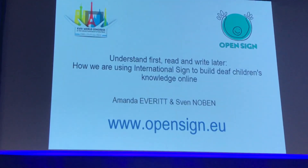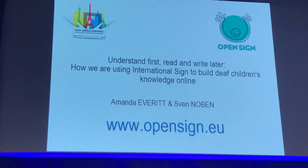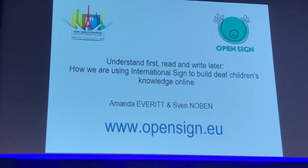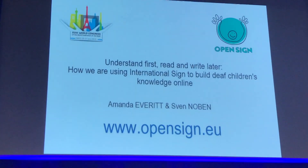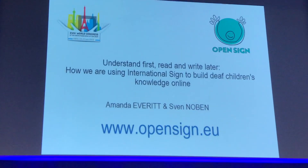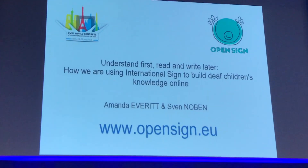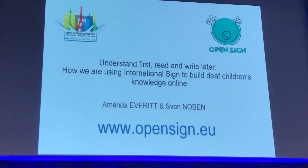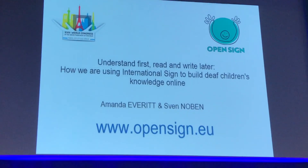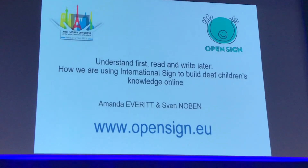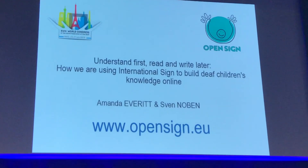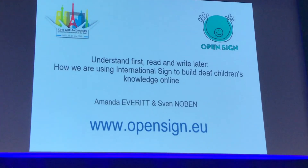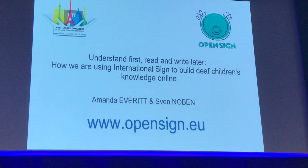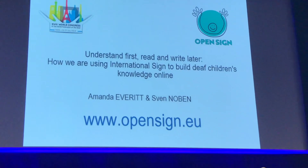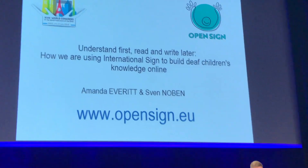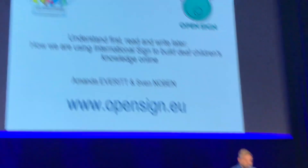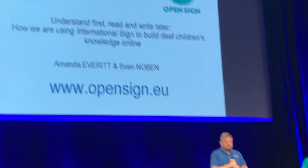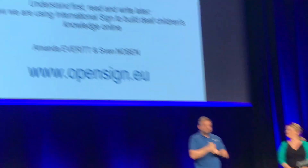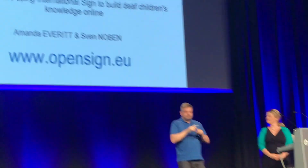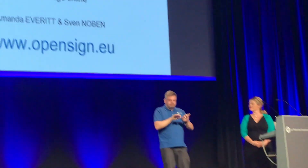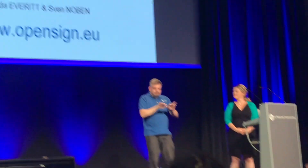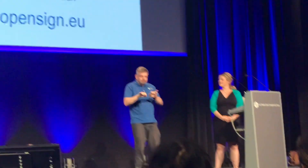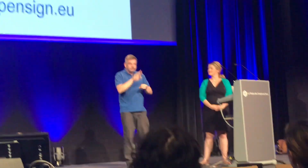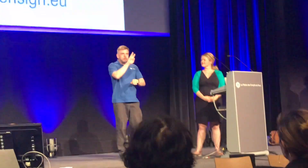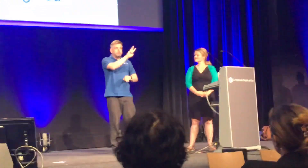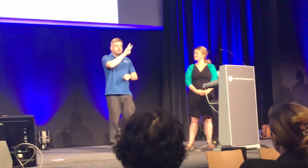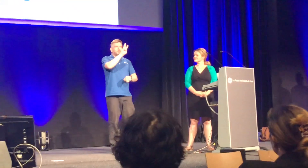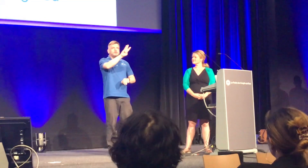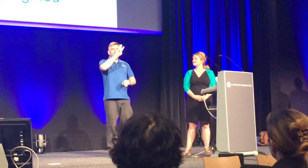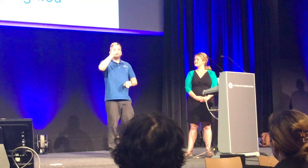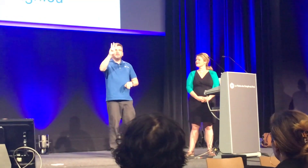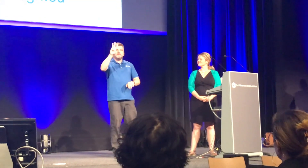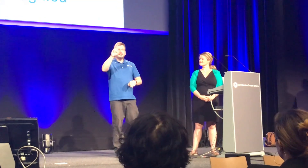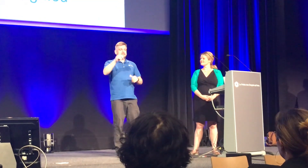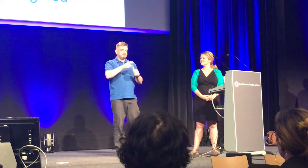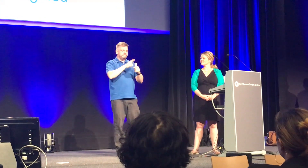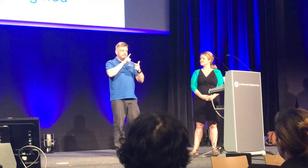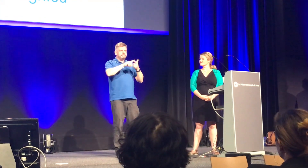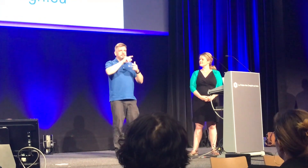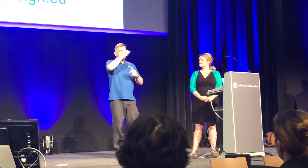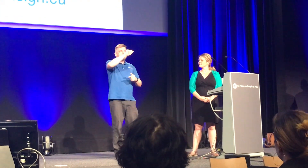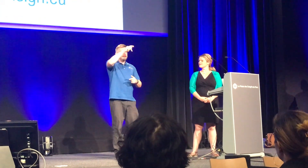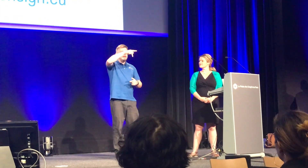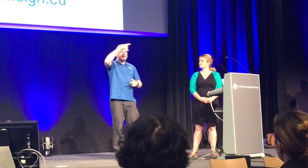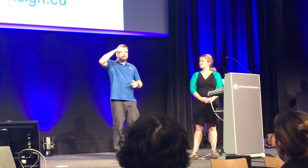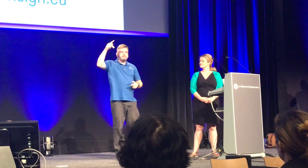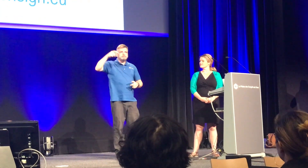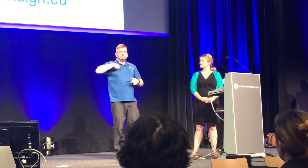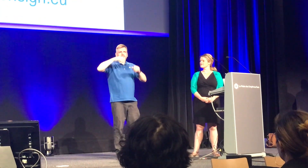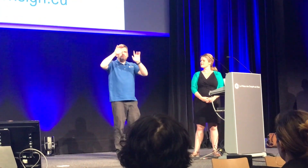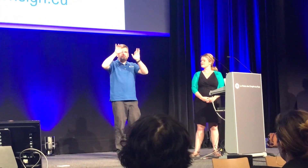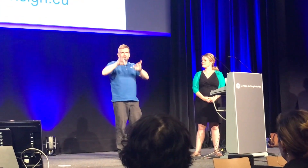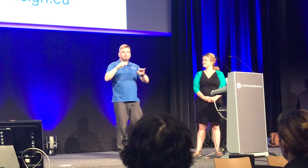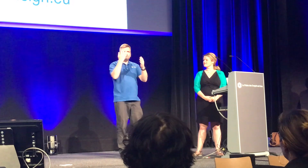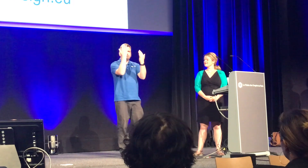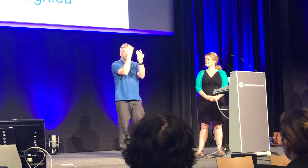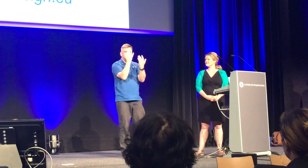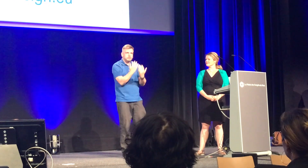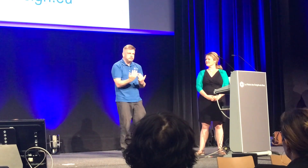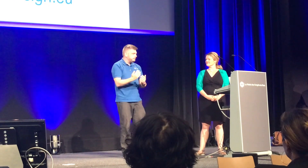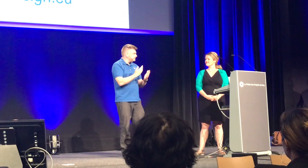My name is Sven and I'm from Belgium. And I'm an expert in web development and app development.